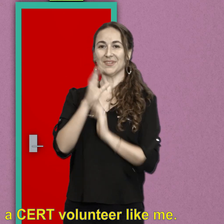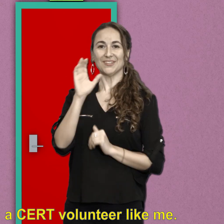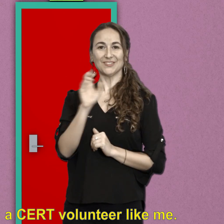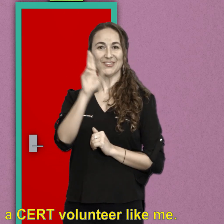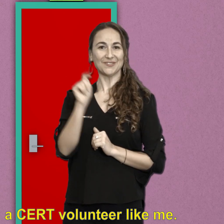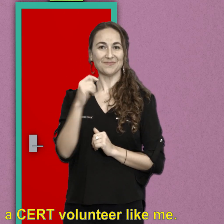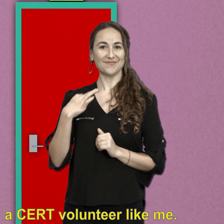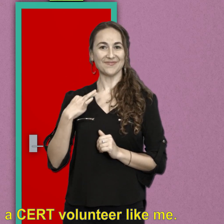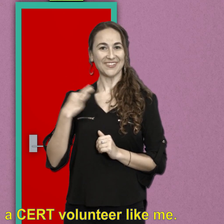like me.